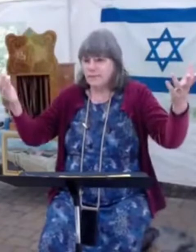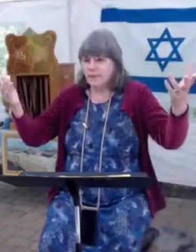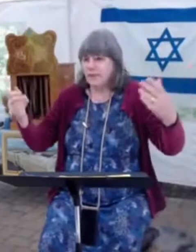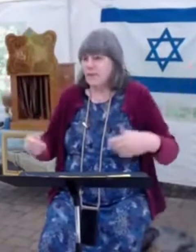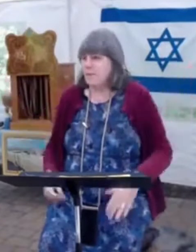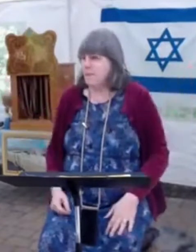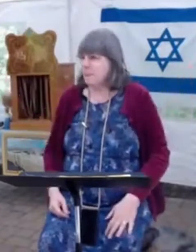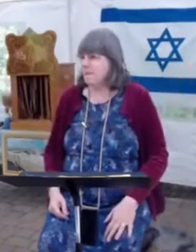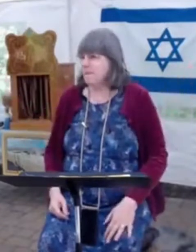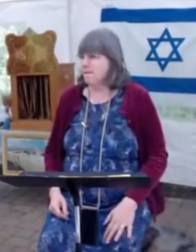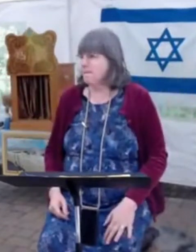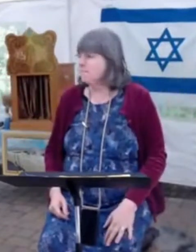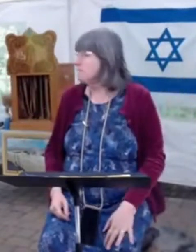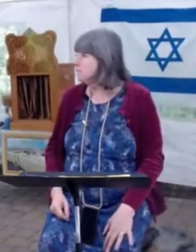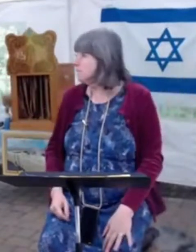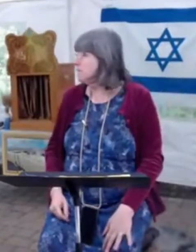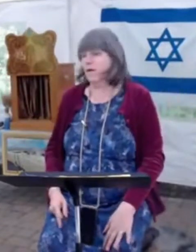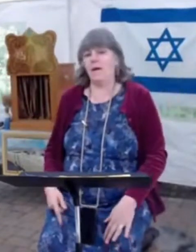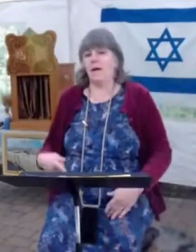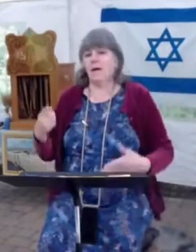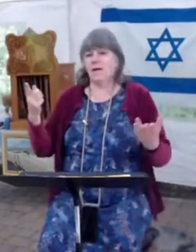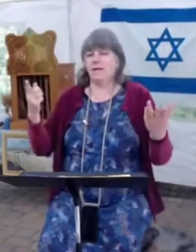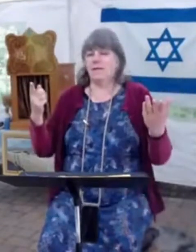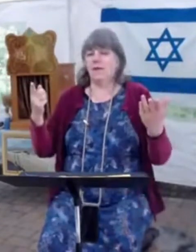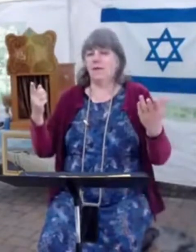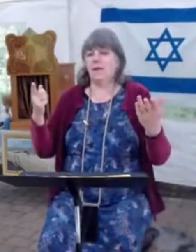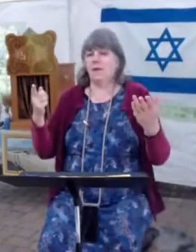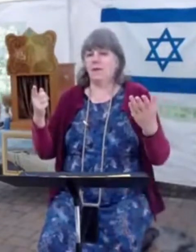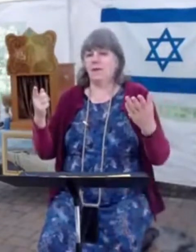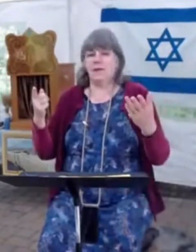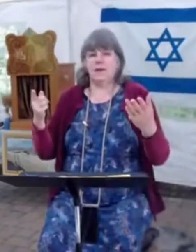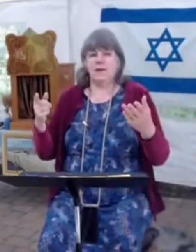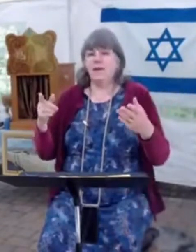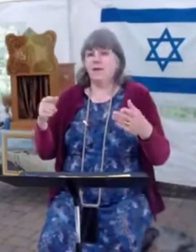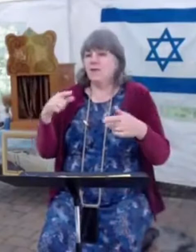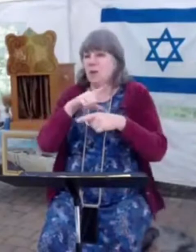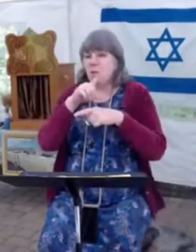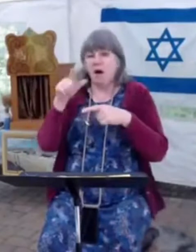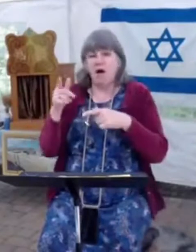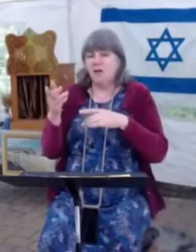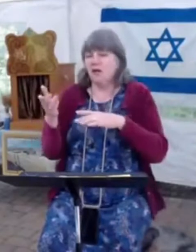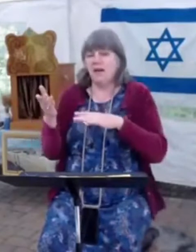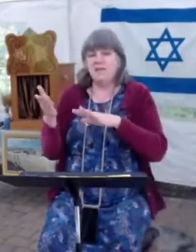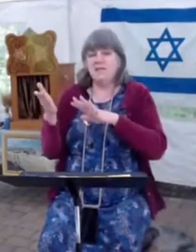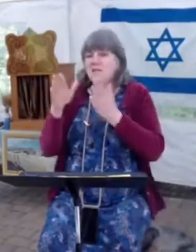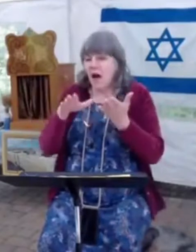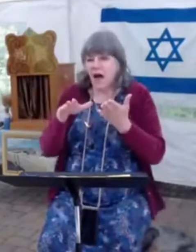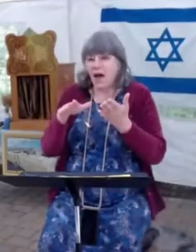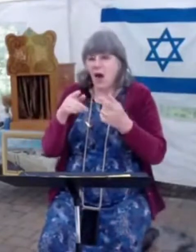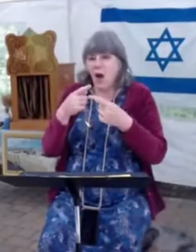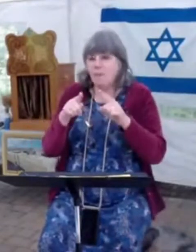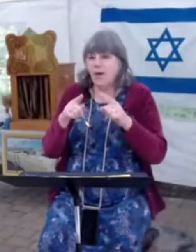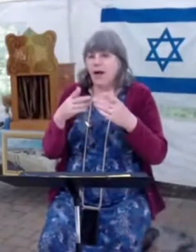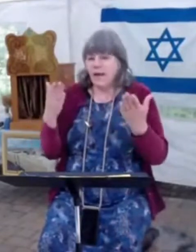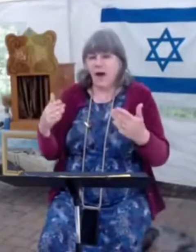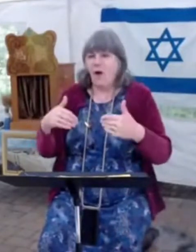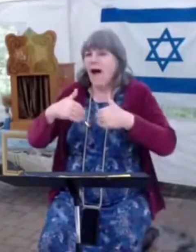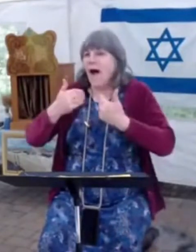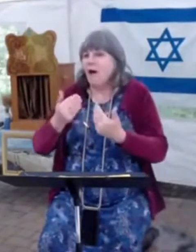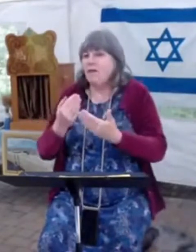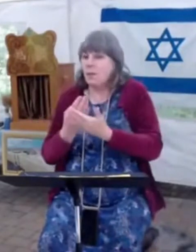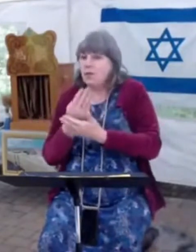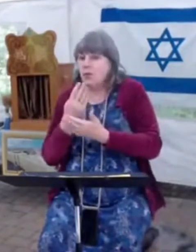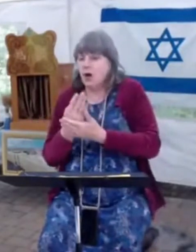God, it was salvation from certain death, salvation from enemies, and return to prosperity and abundance